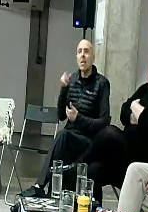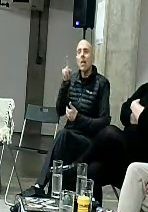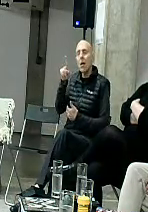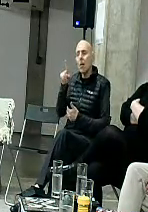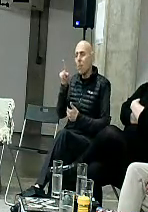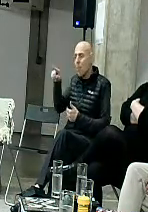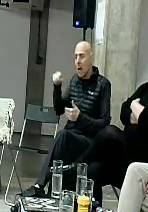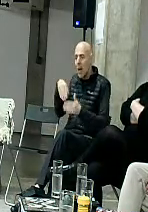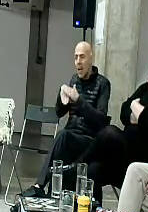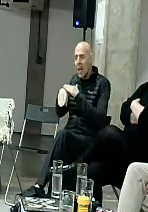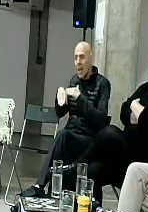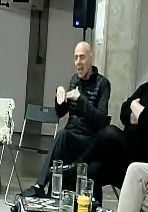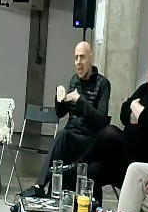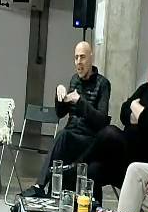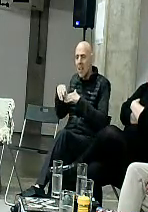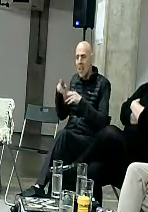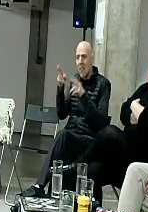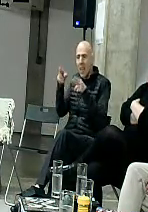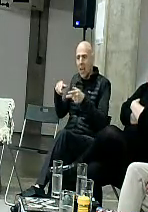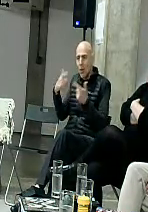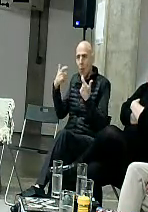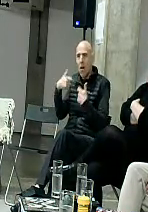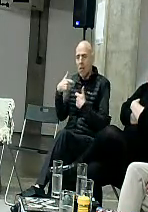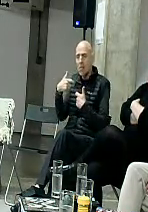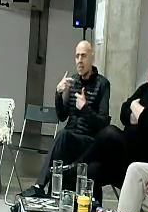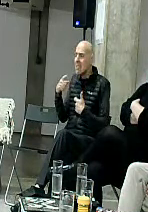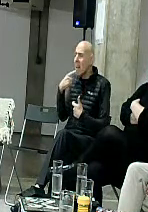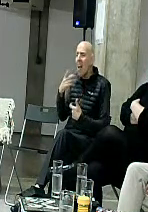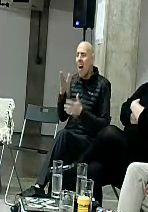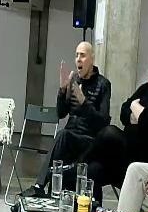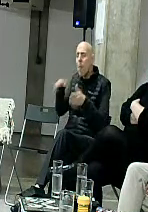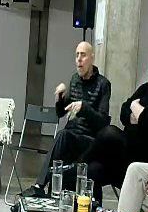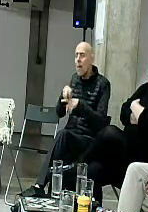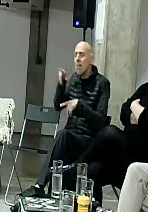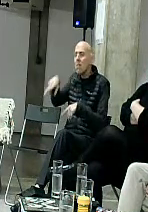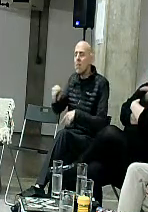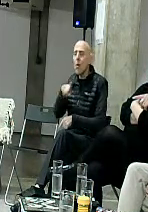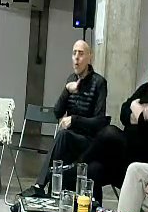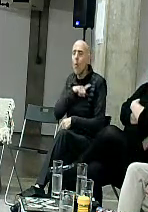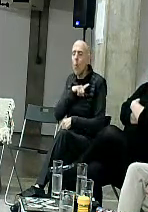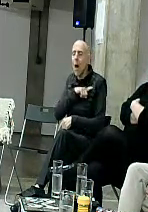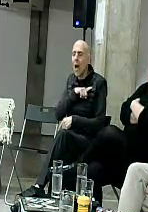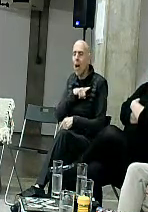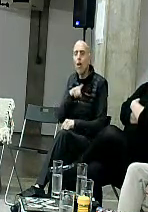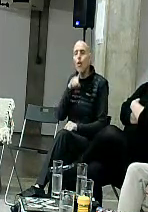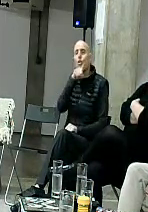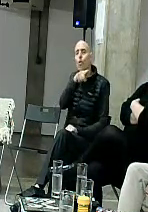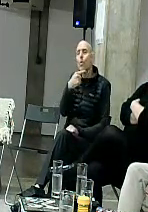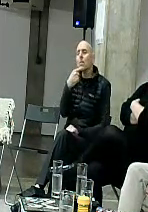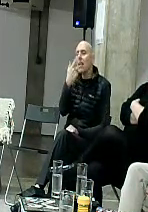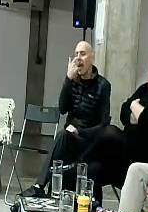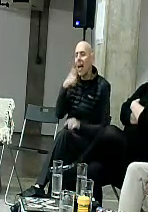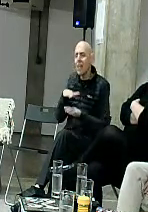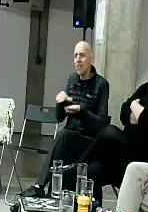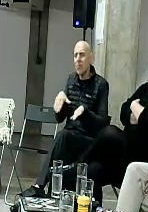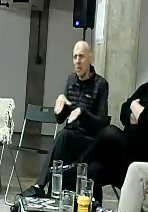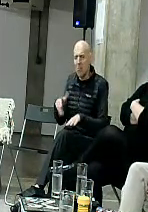inquest, oh, well, he must have done it to himself because you said he could swim.